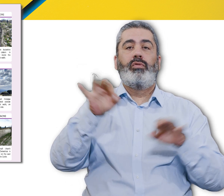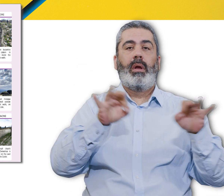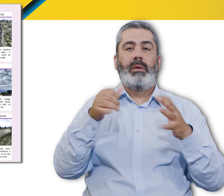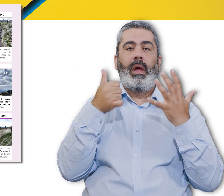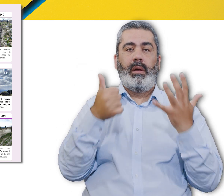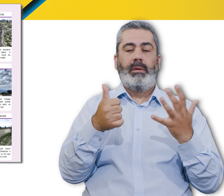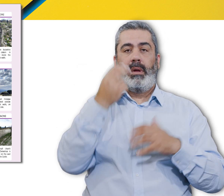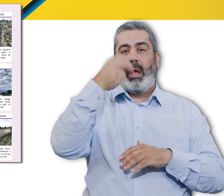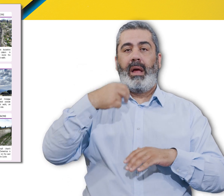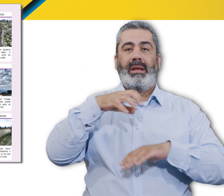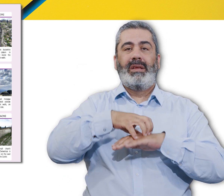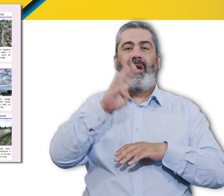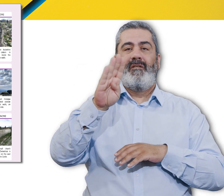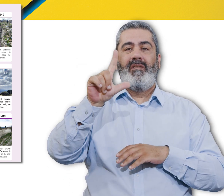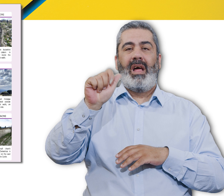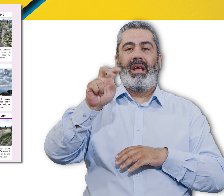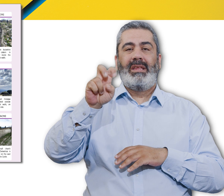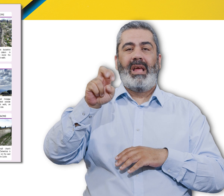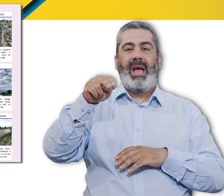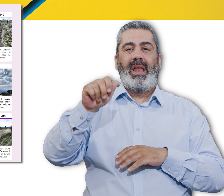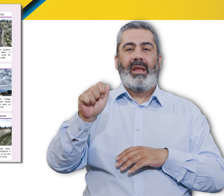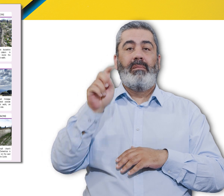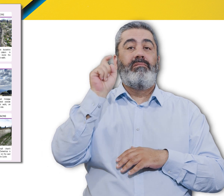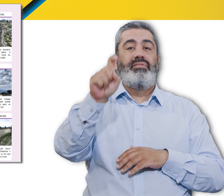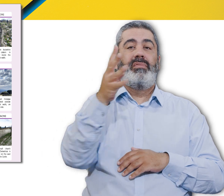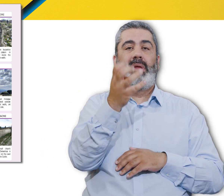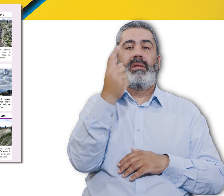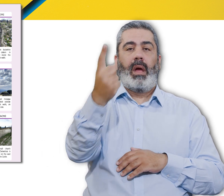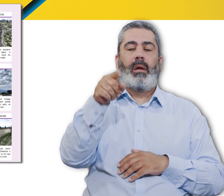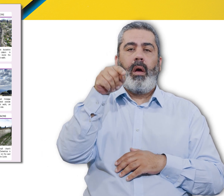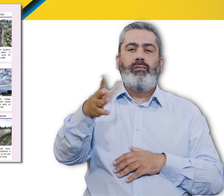on the northern side of the square Kastaniyamad in Berate Castle.